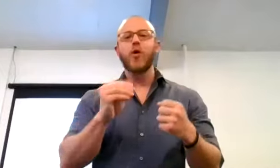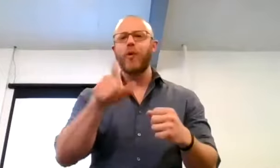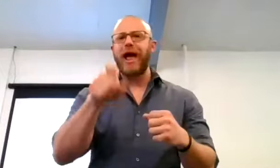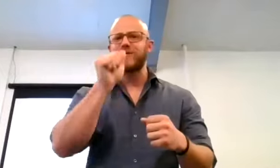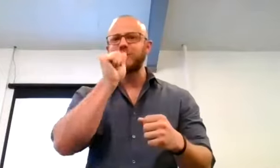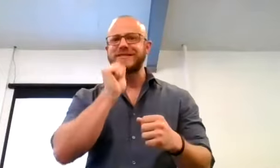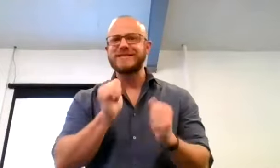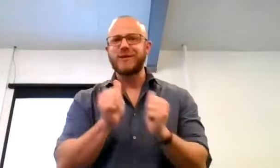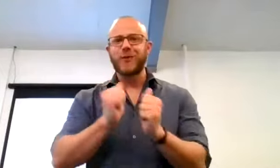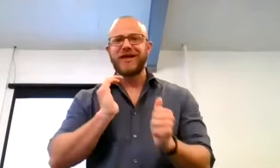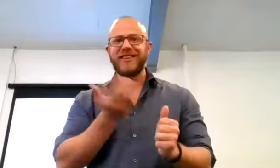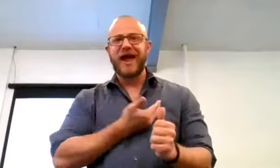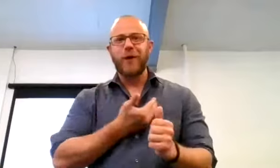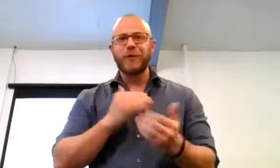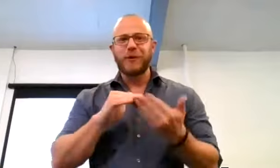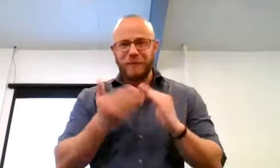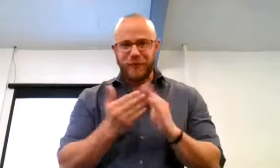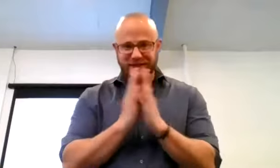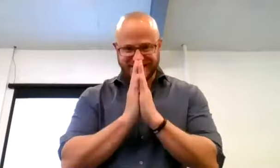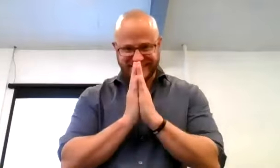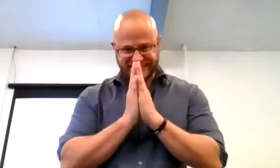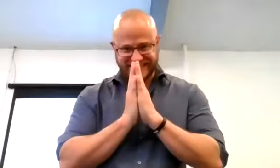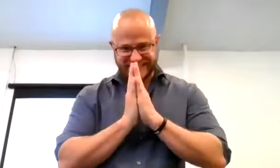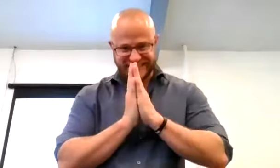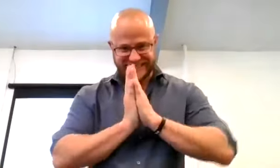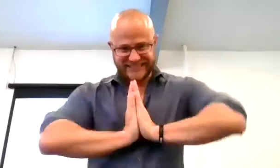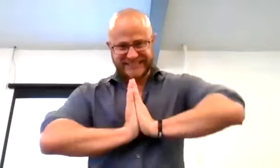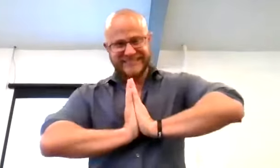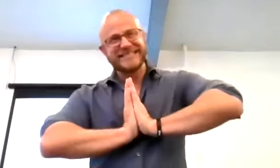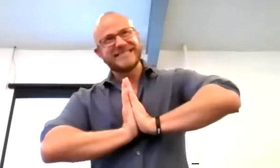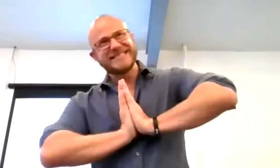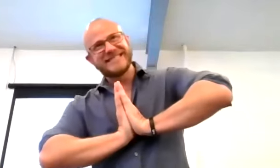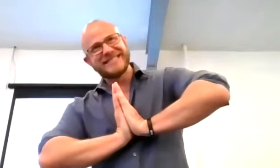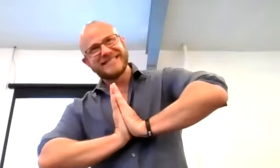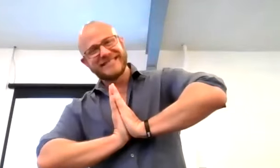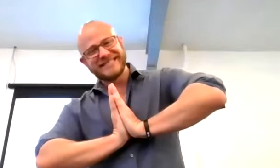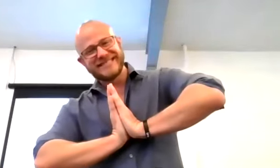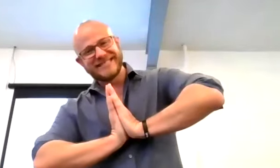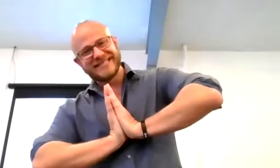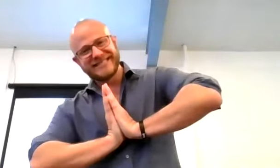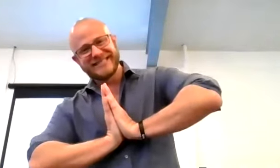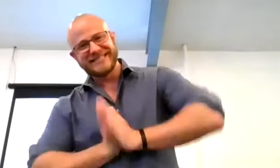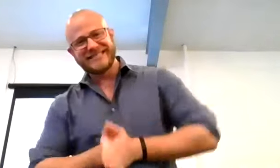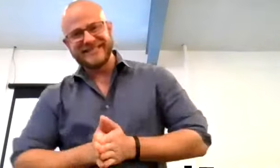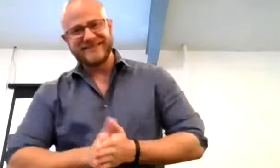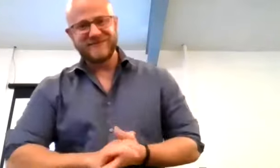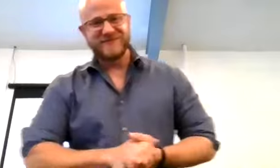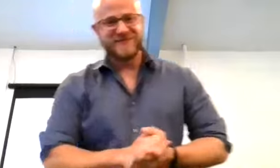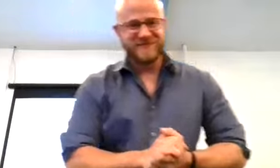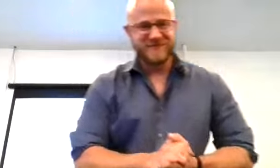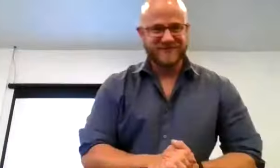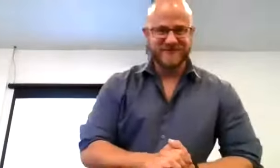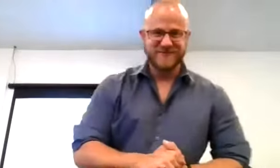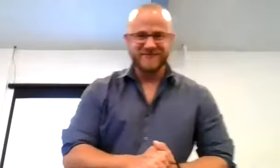new innovative signs. So you just have to be patient with our community, just to let you know that, okay? Please.